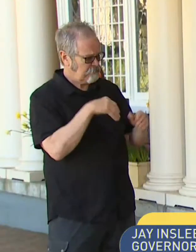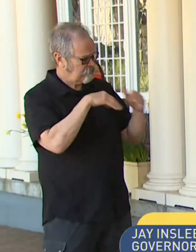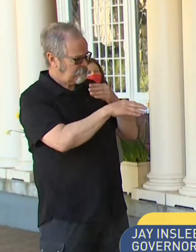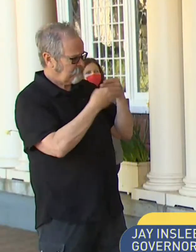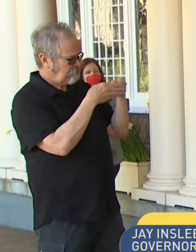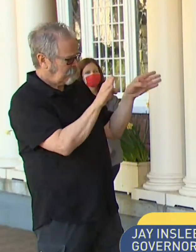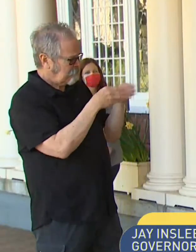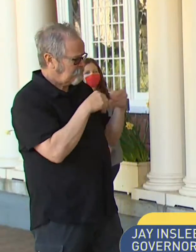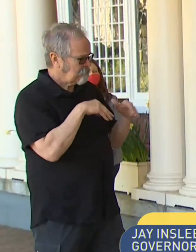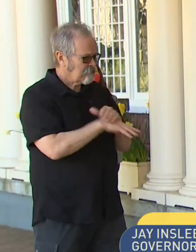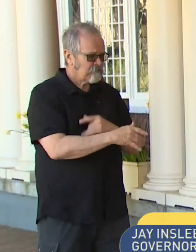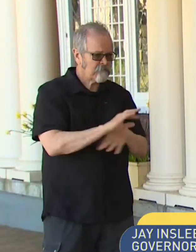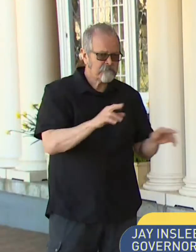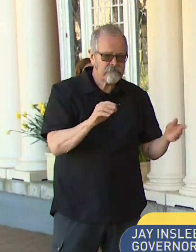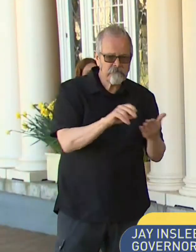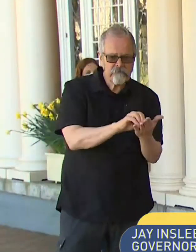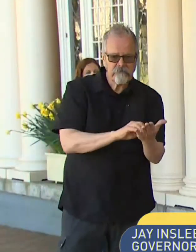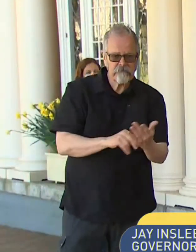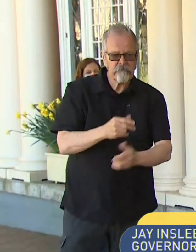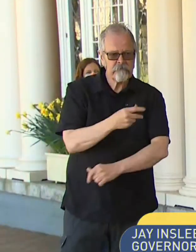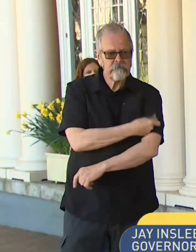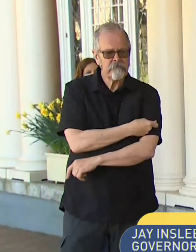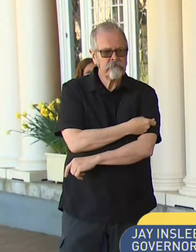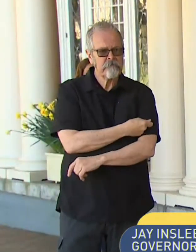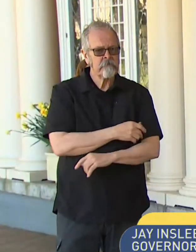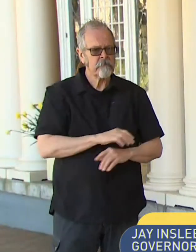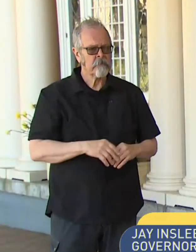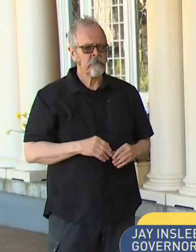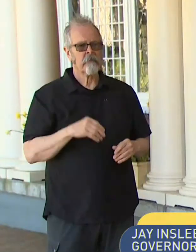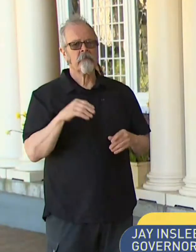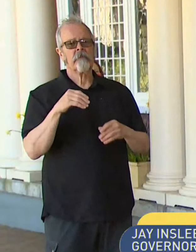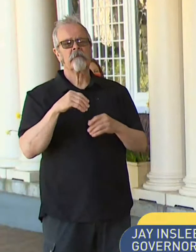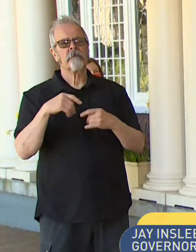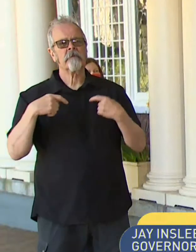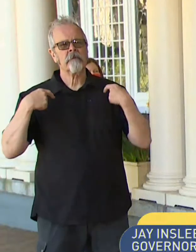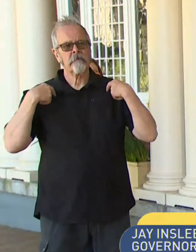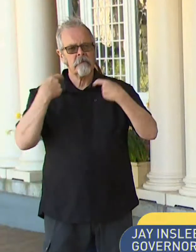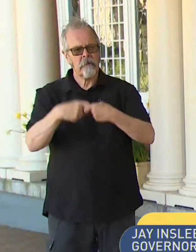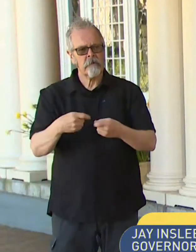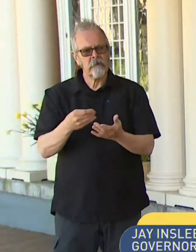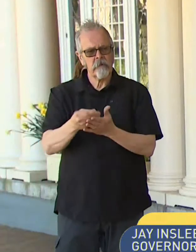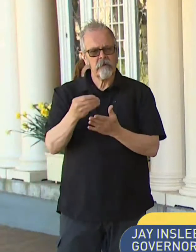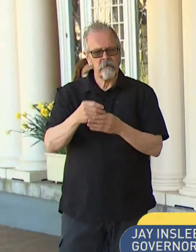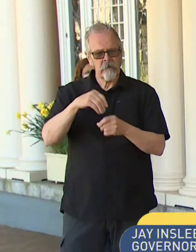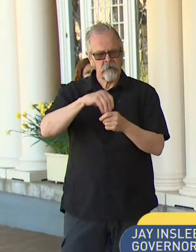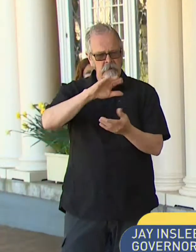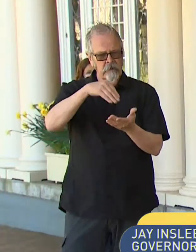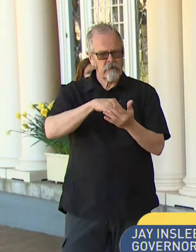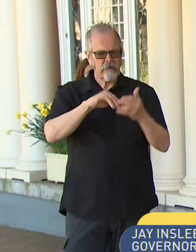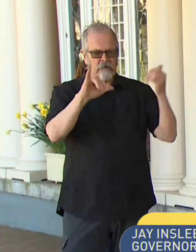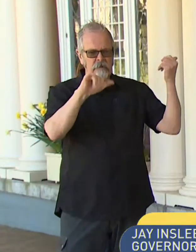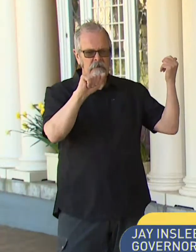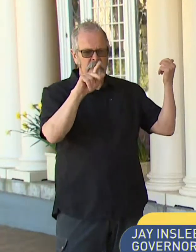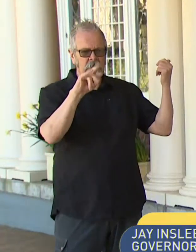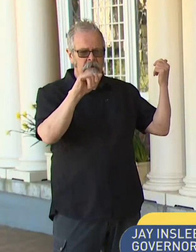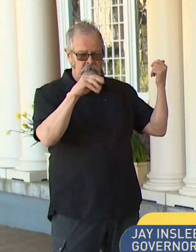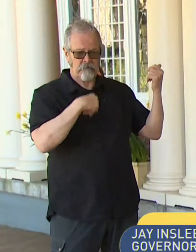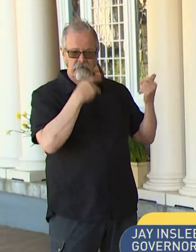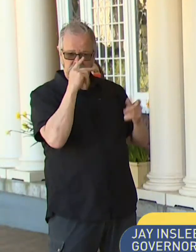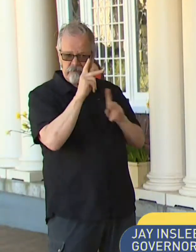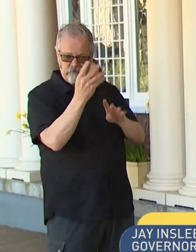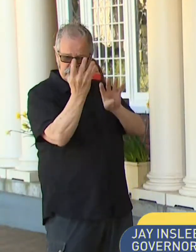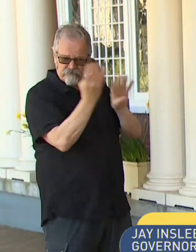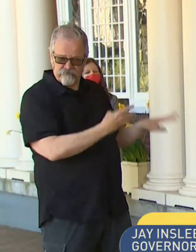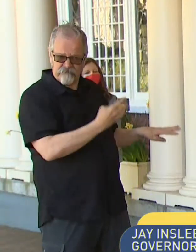one at a Hispanic shopping center in Yakima, watching people just walk in. We are increasing